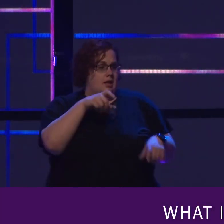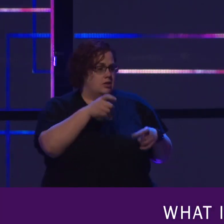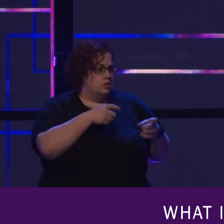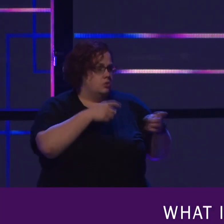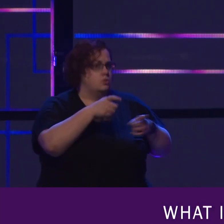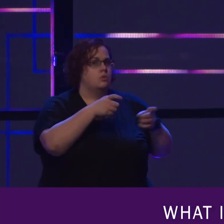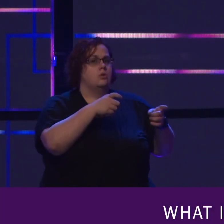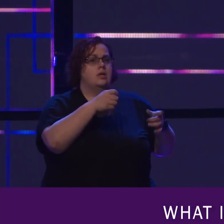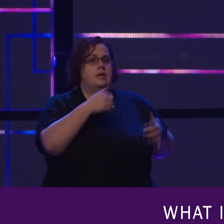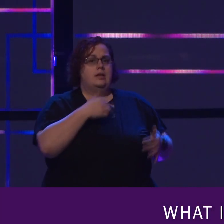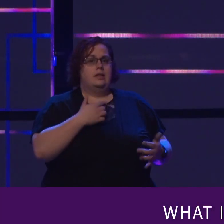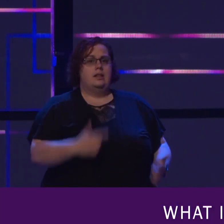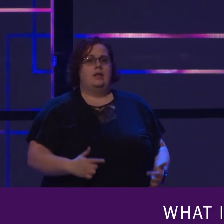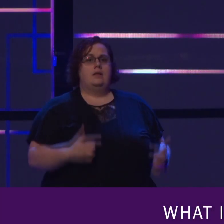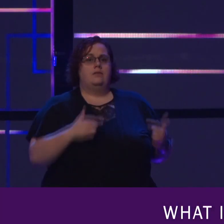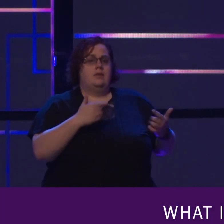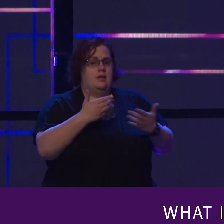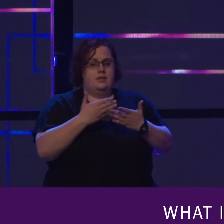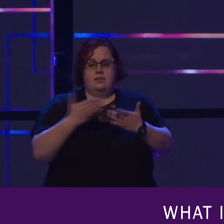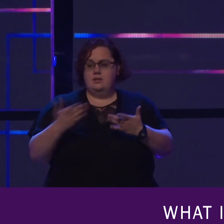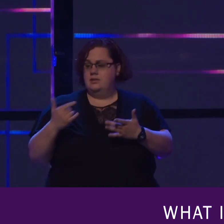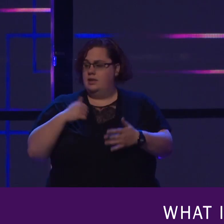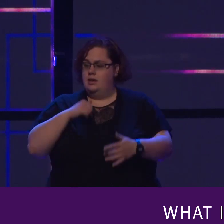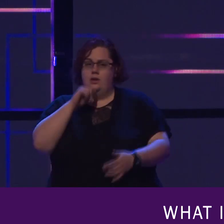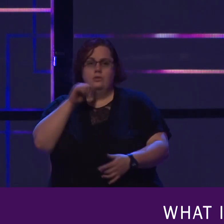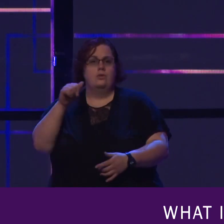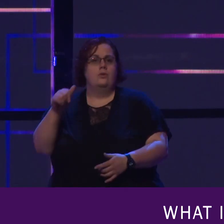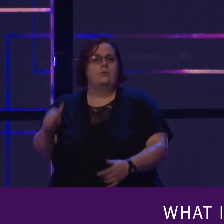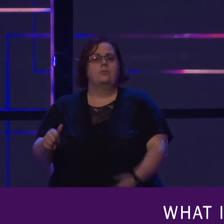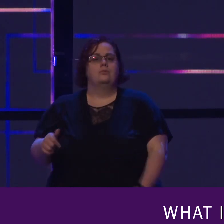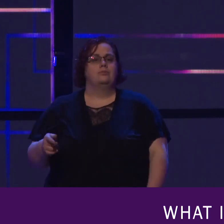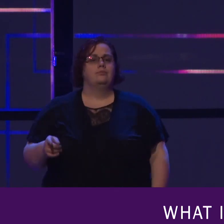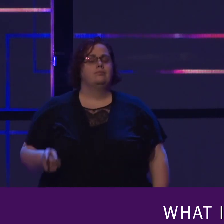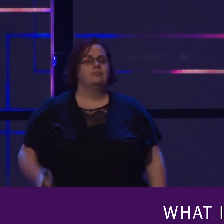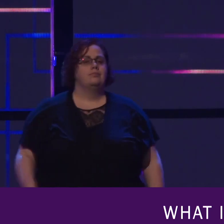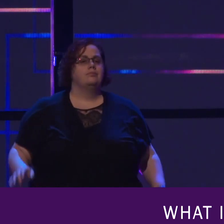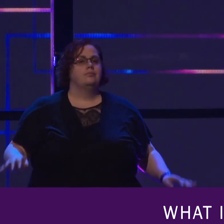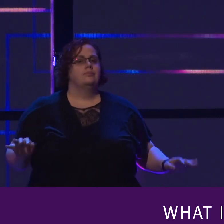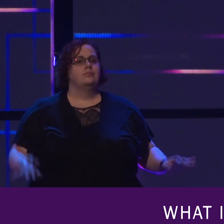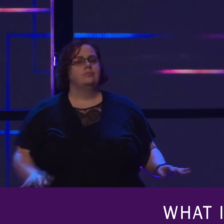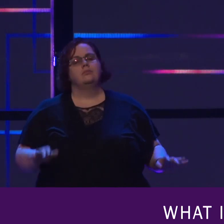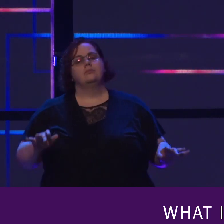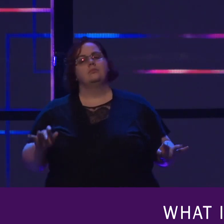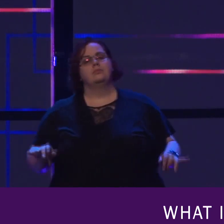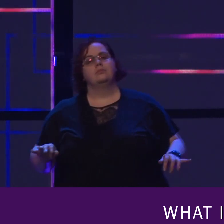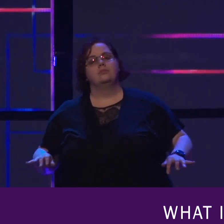what I control in life and the things that I don't?